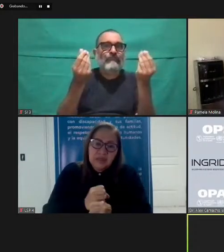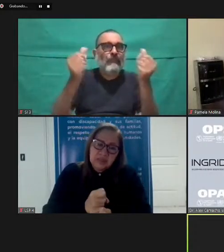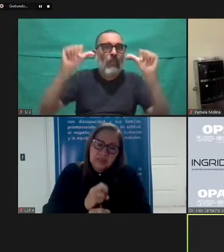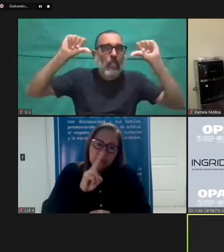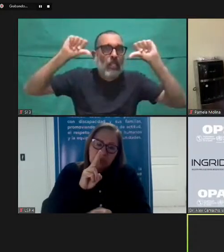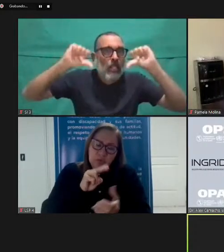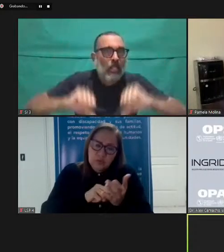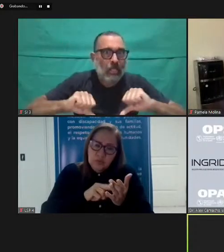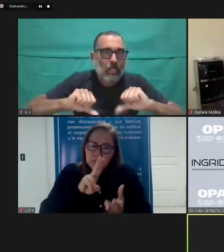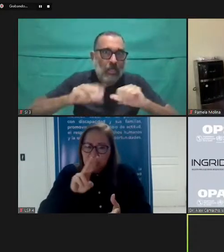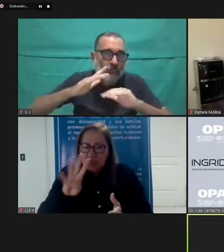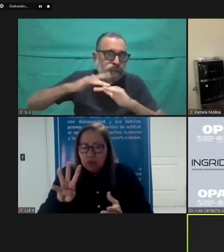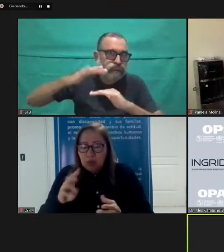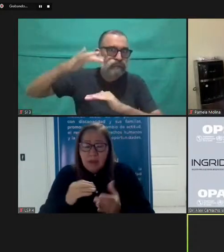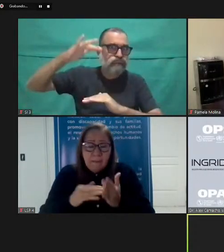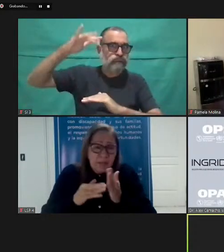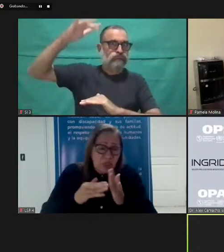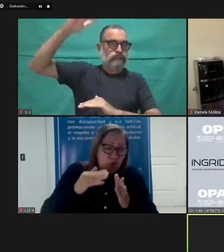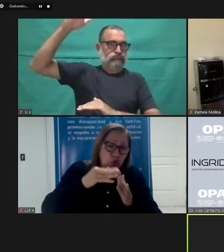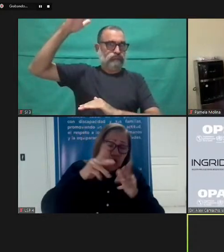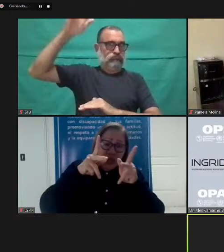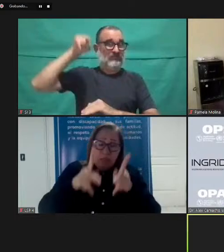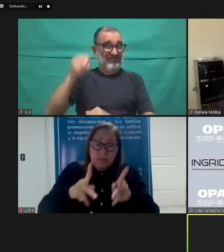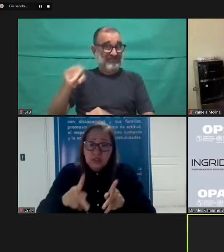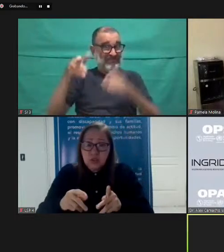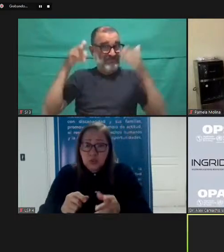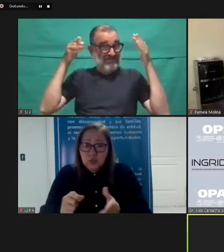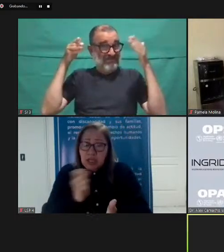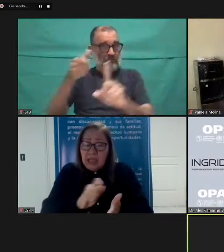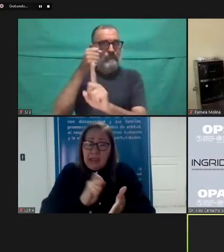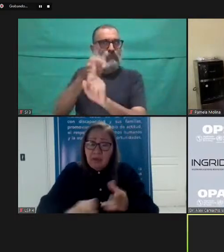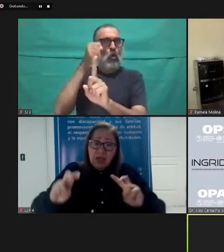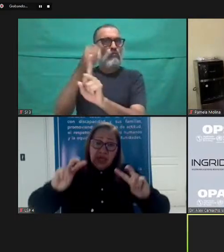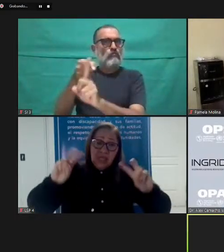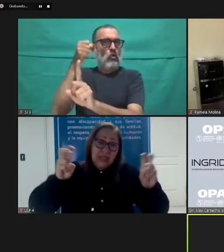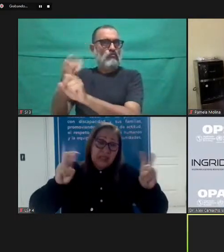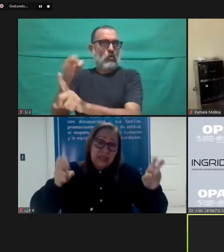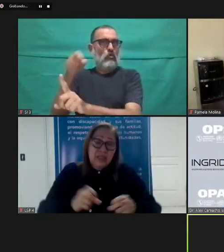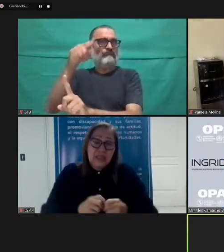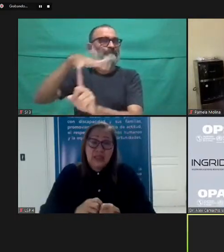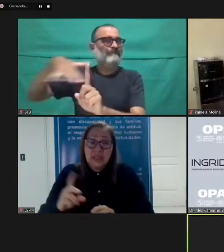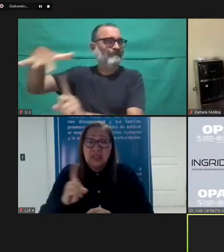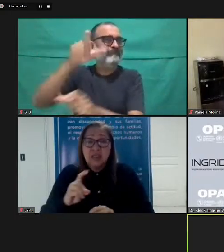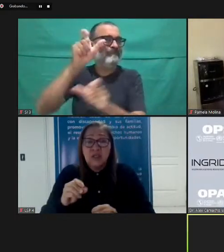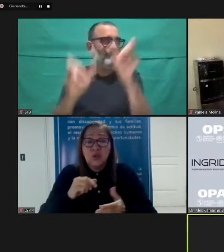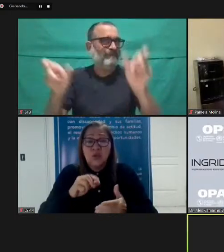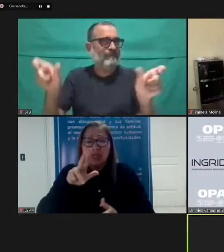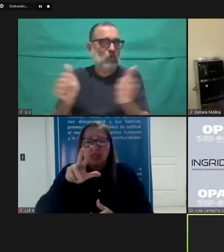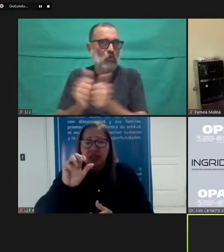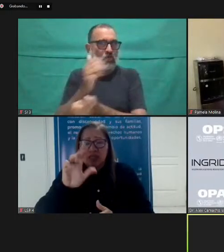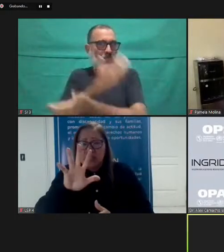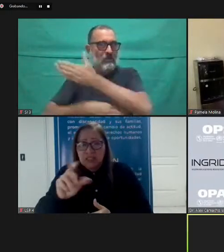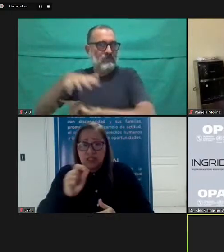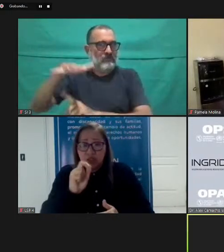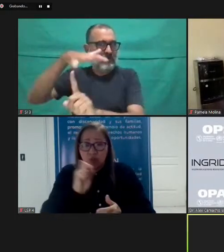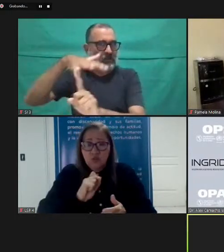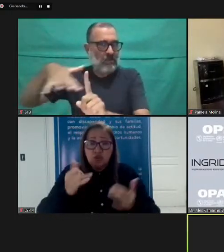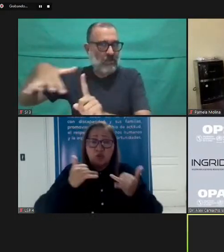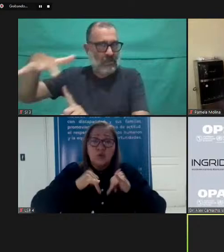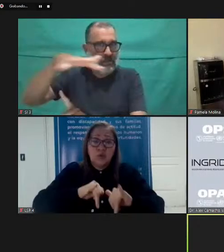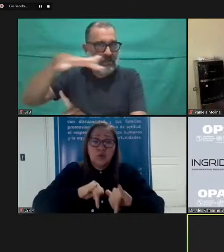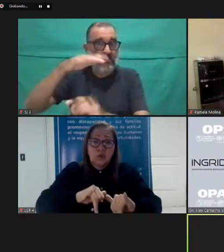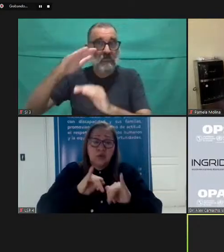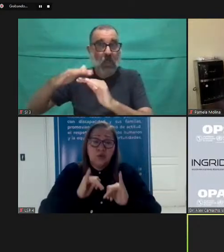there were more than 224 million people who went into extreme poverty and out of that